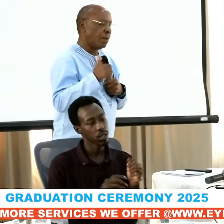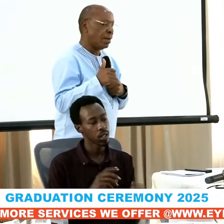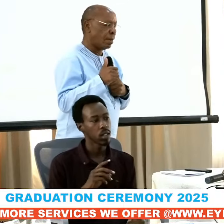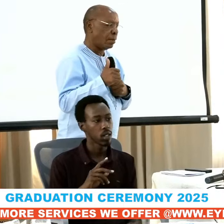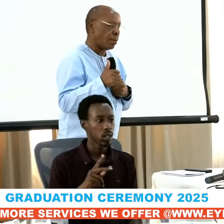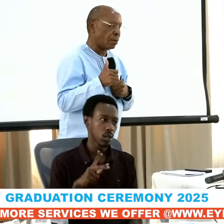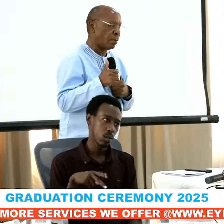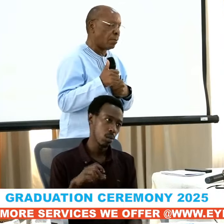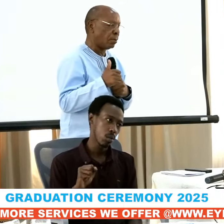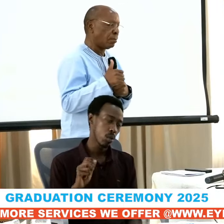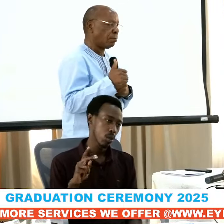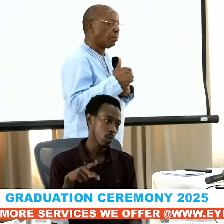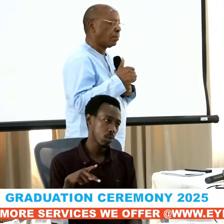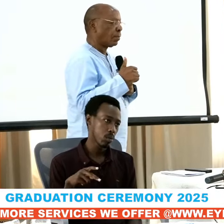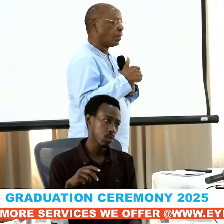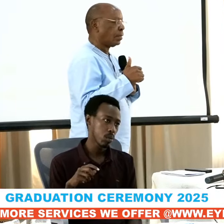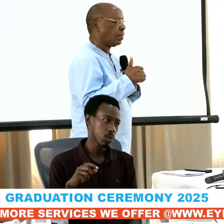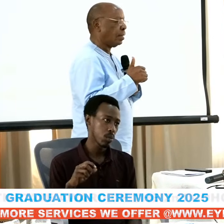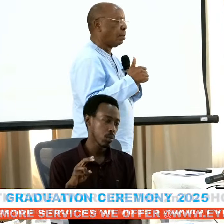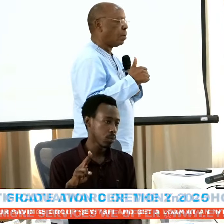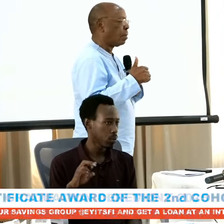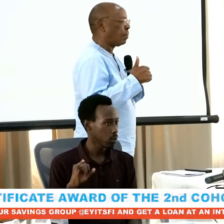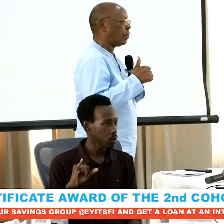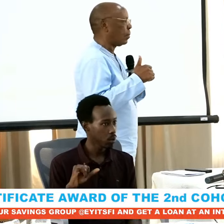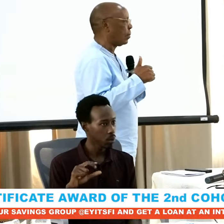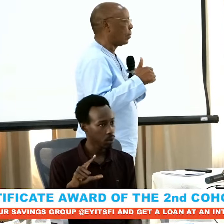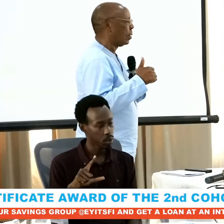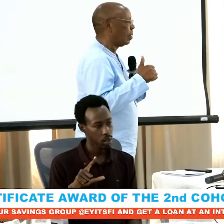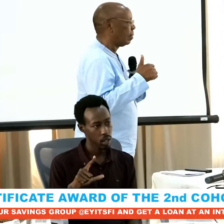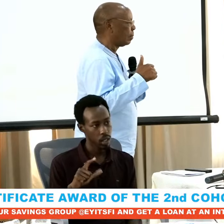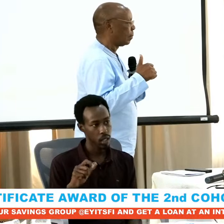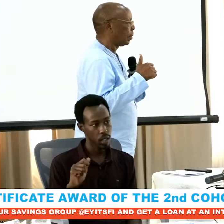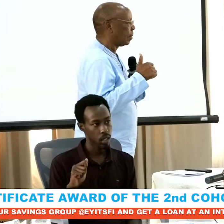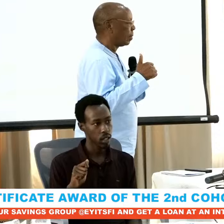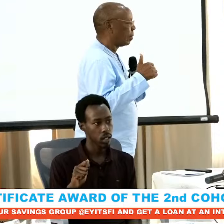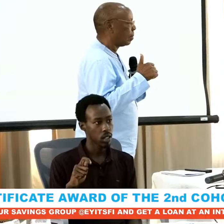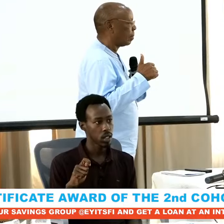if Uganda had a population of about 10 million people